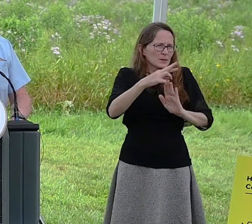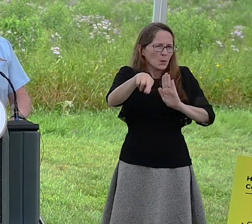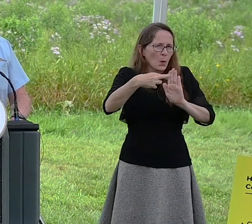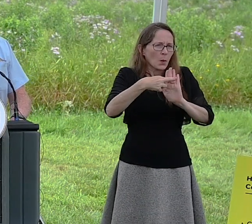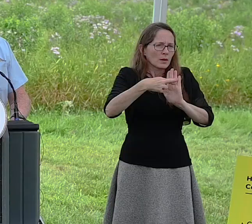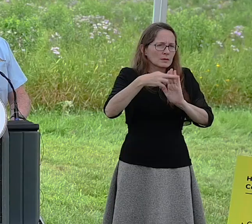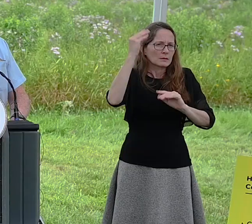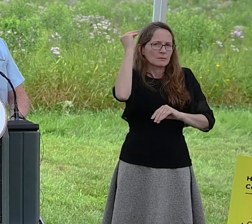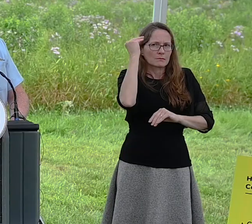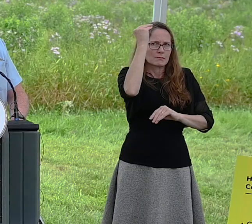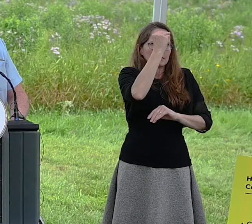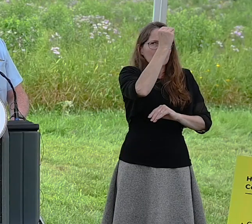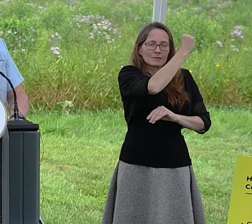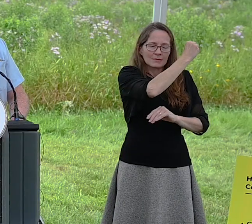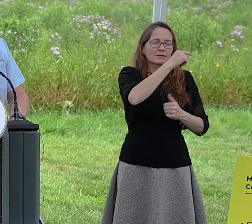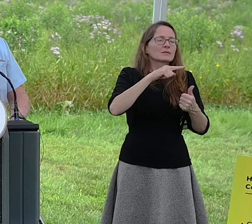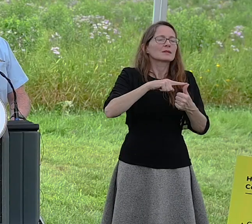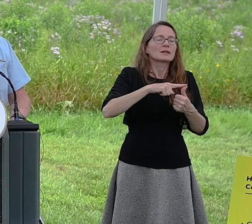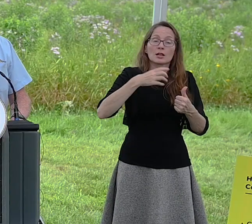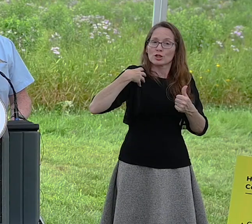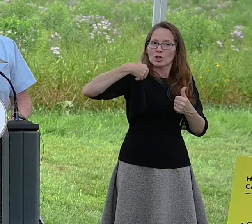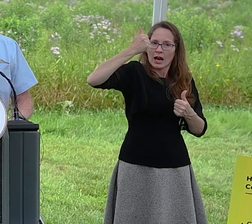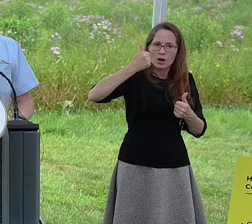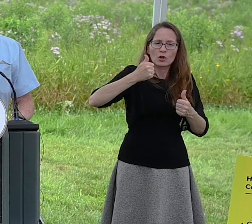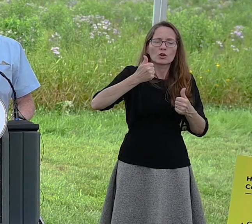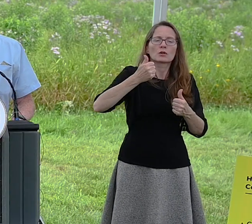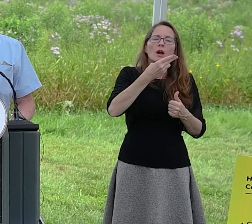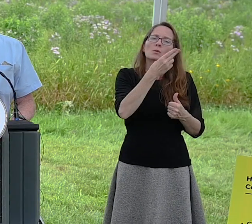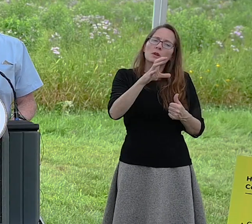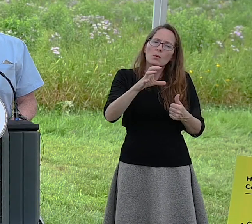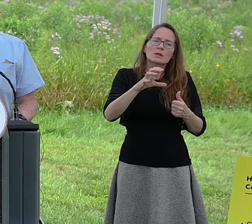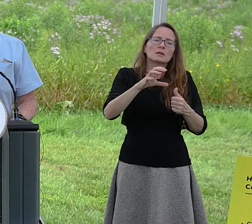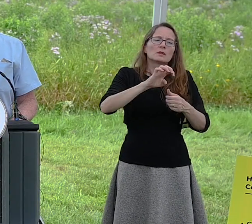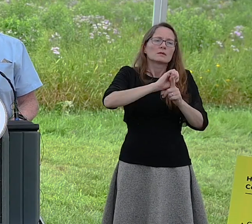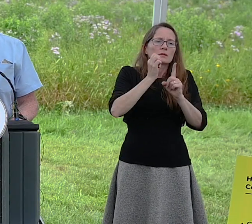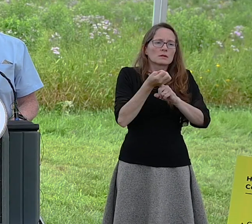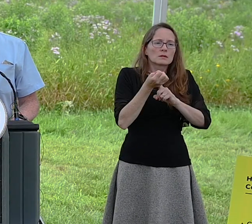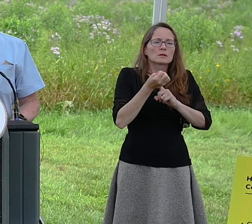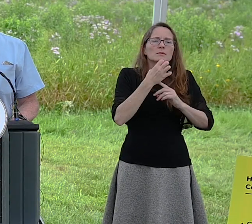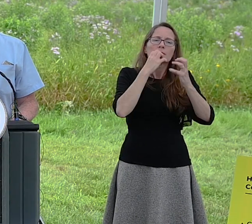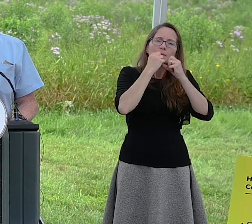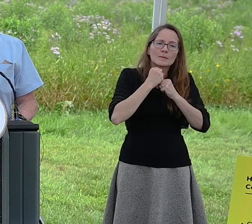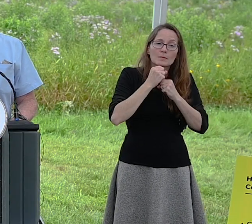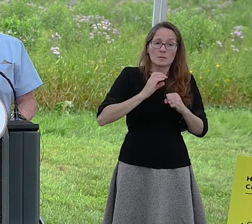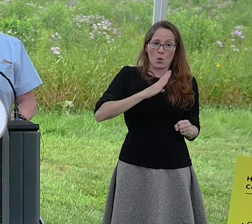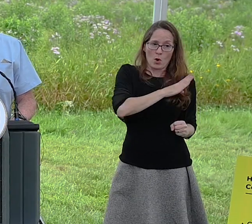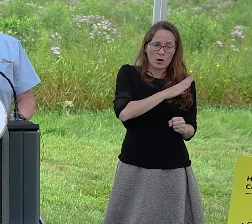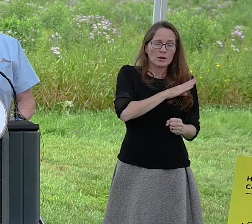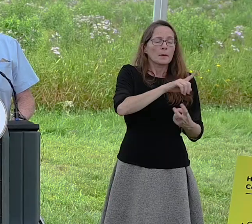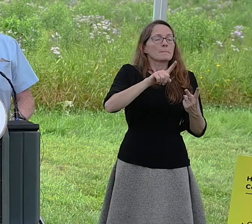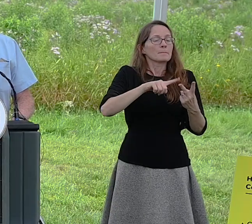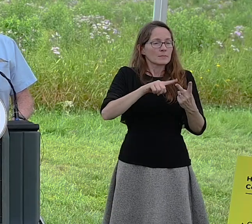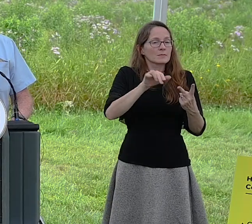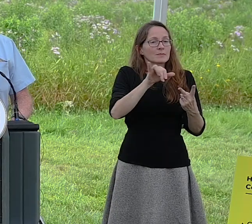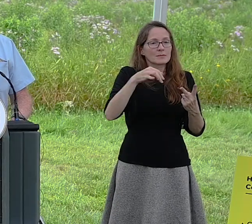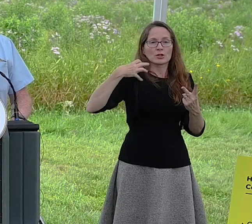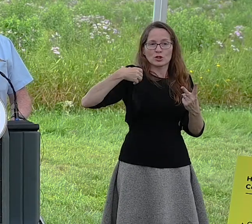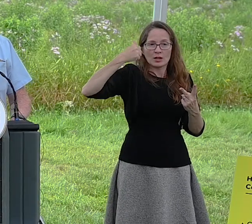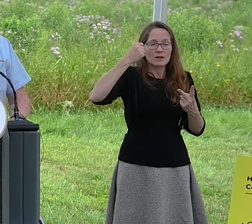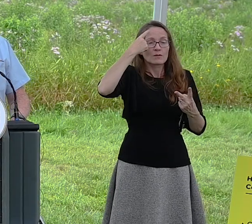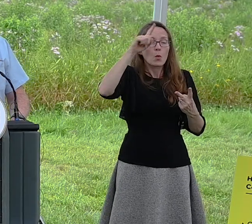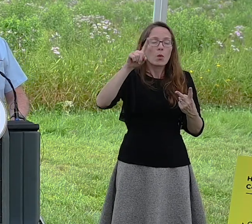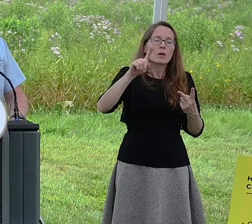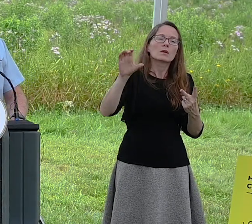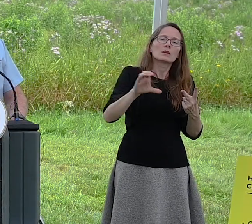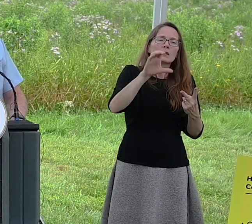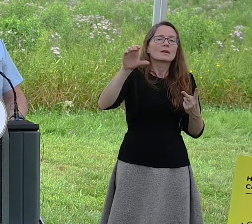is she is the chair of the county's Environmental Sustainability Board, and she's also the chair of the Columbia Association's